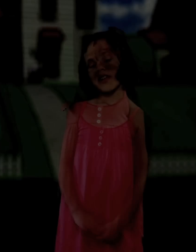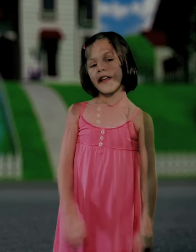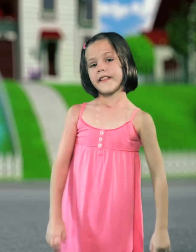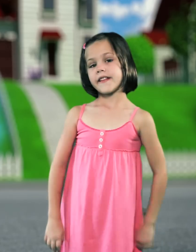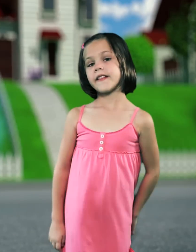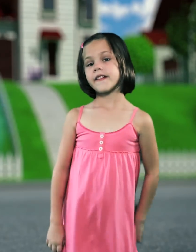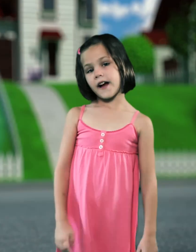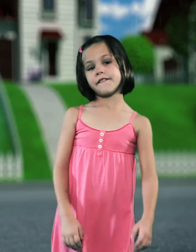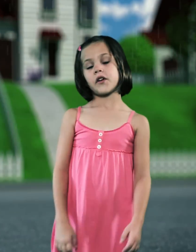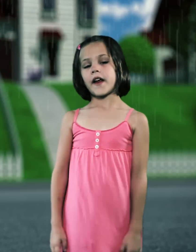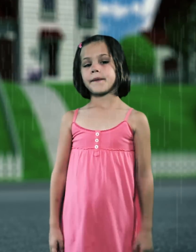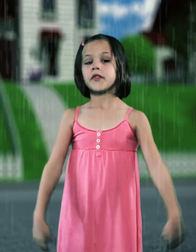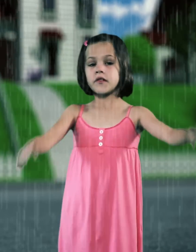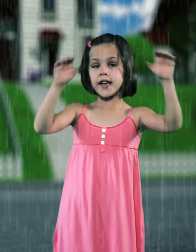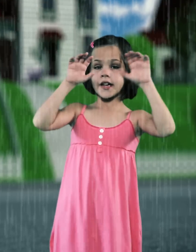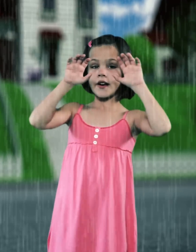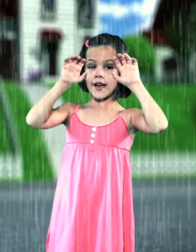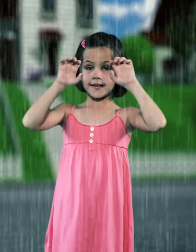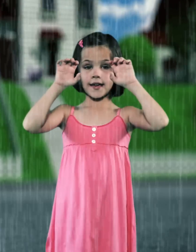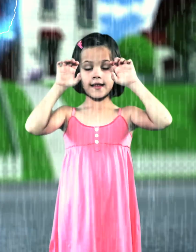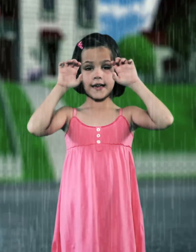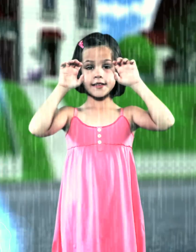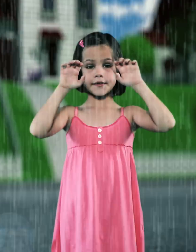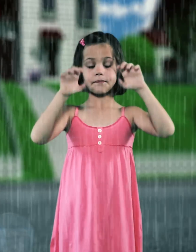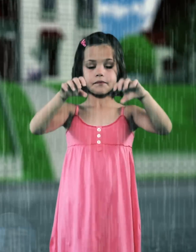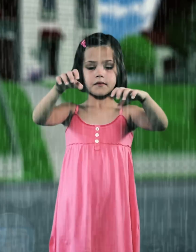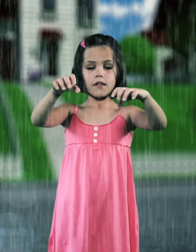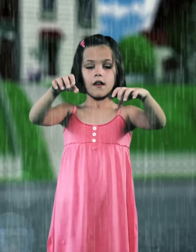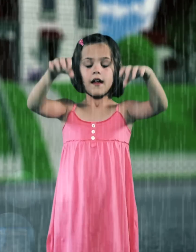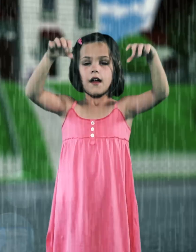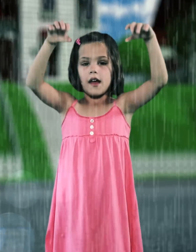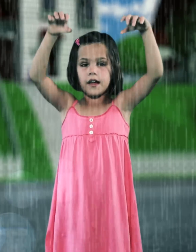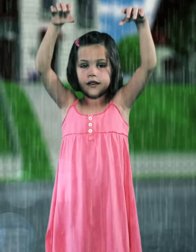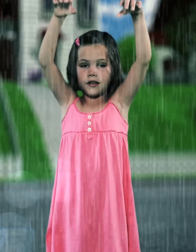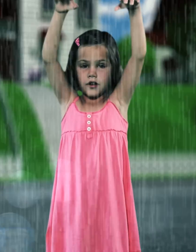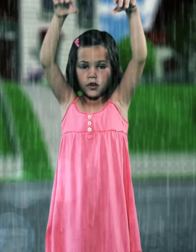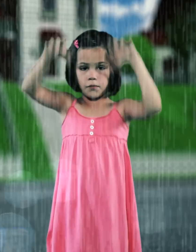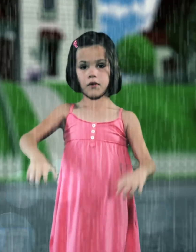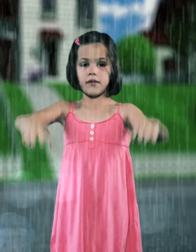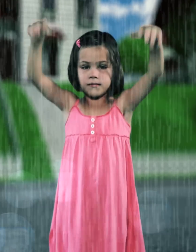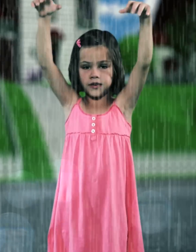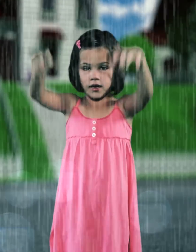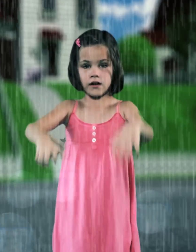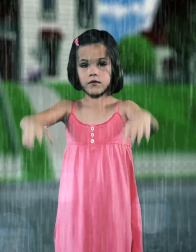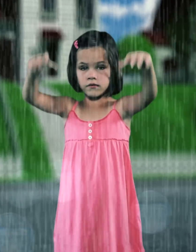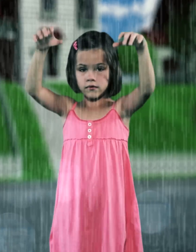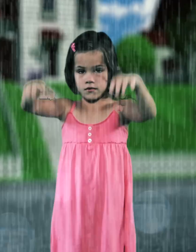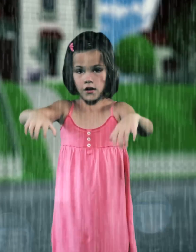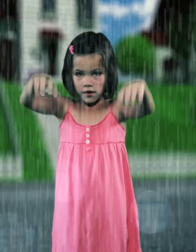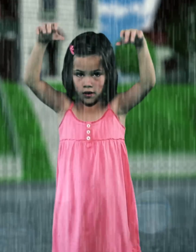This is the sign for rain. You take your hands like this and you pull them down like